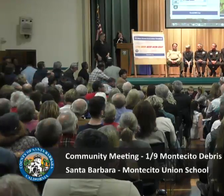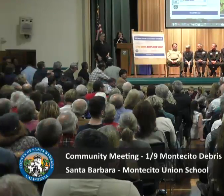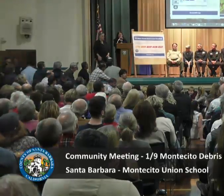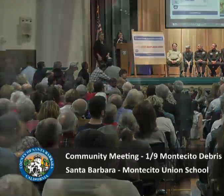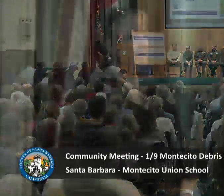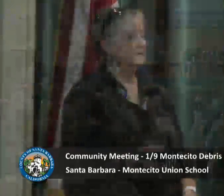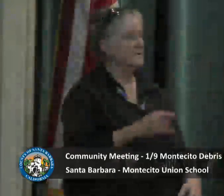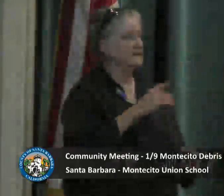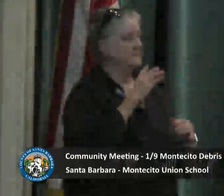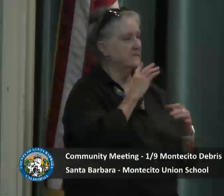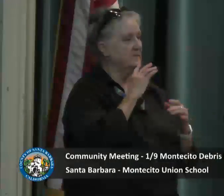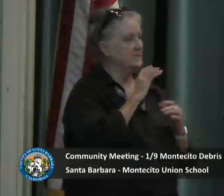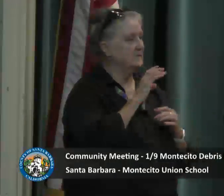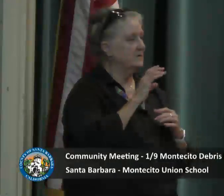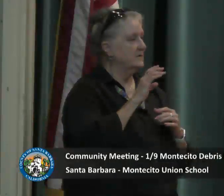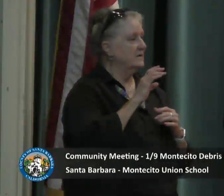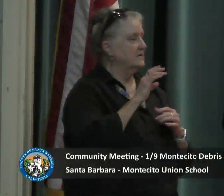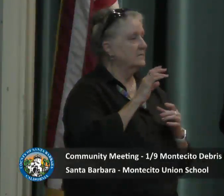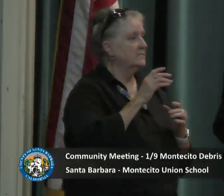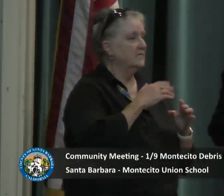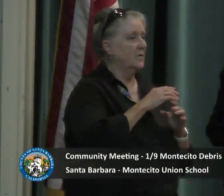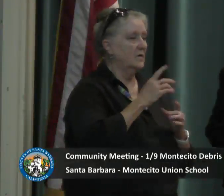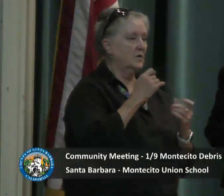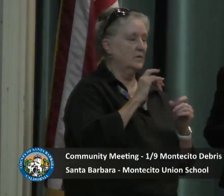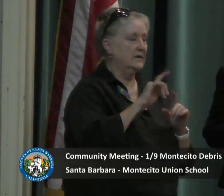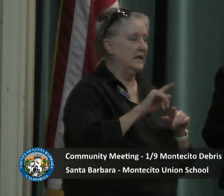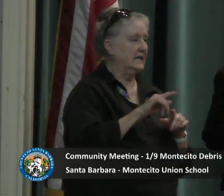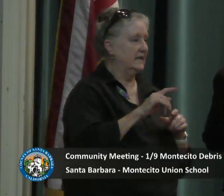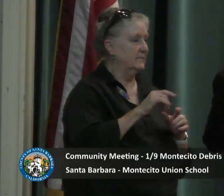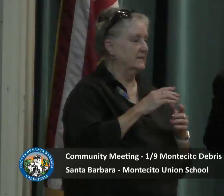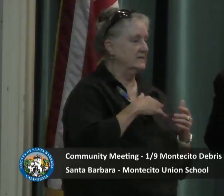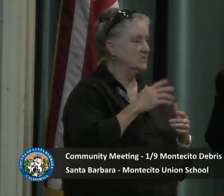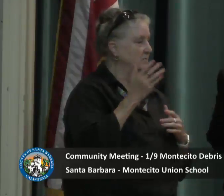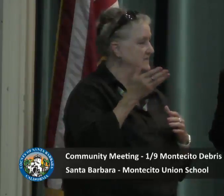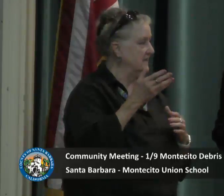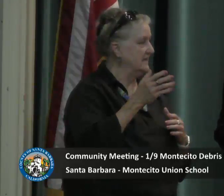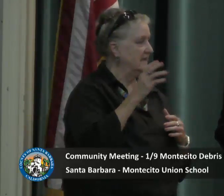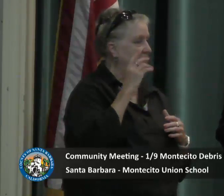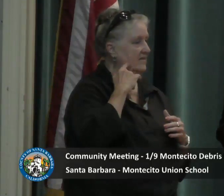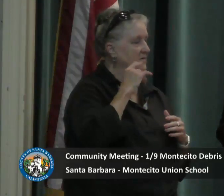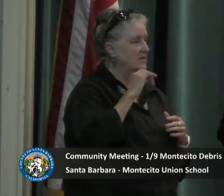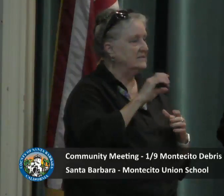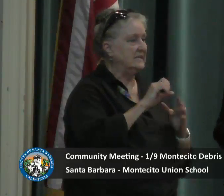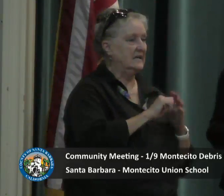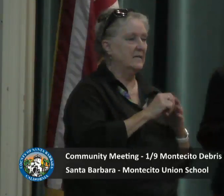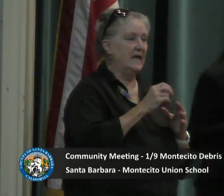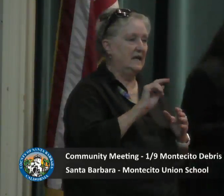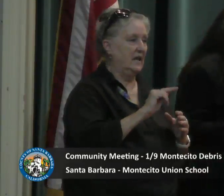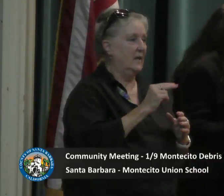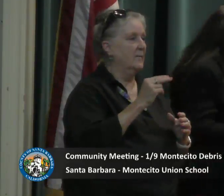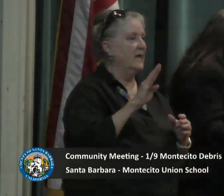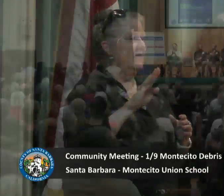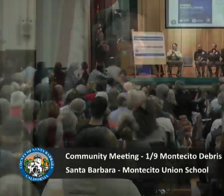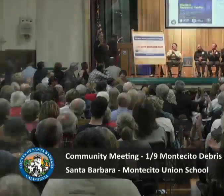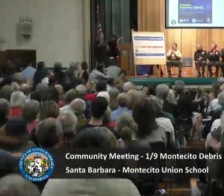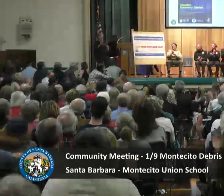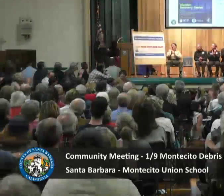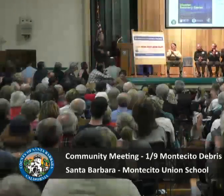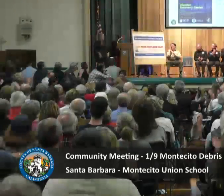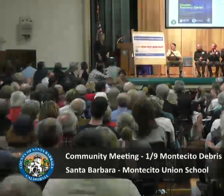And our last speaker with closing comments before we go to Q&A, I am pleased to present California State Senator Hannah Beth Jackson.